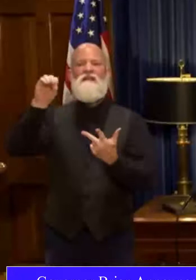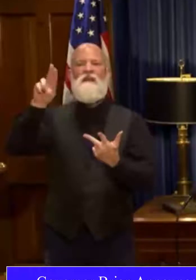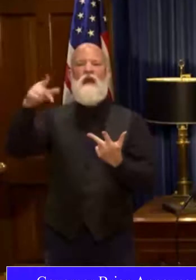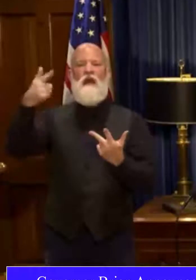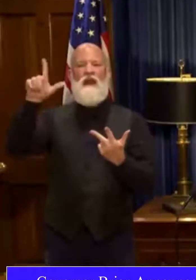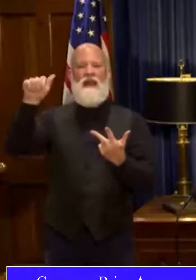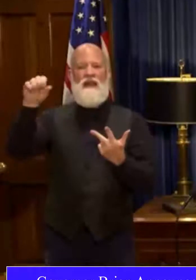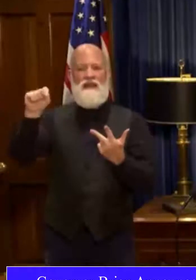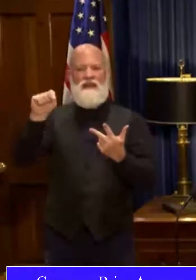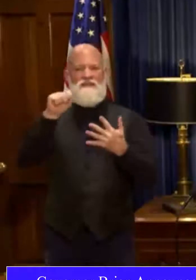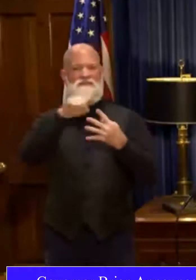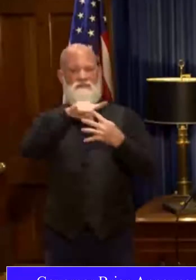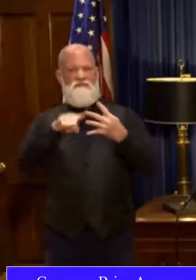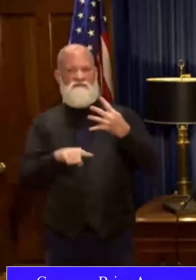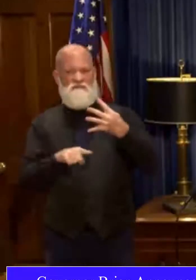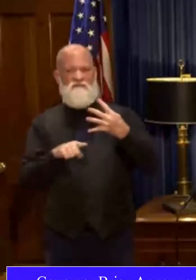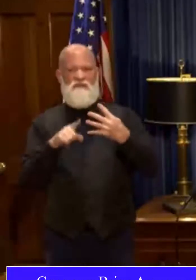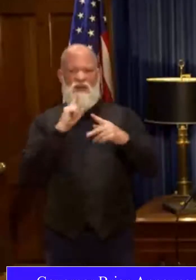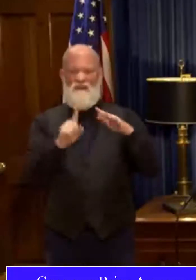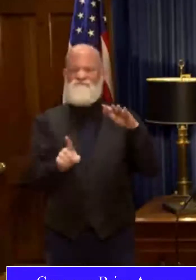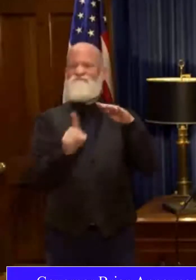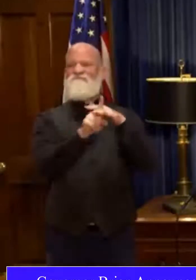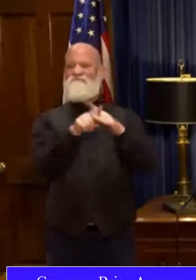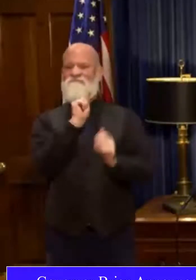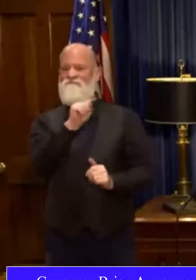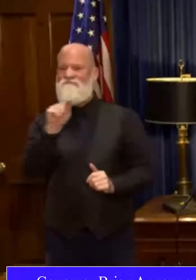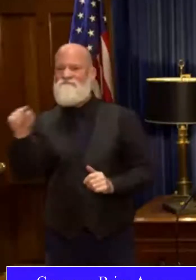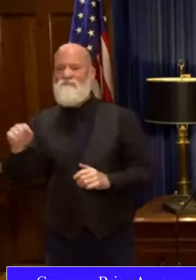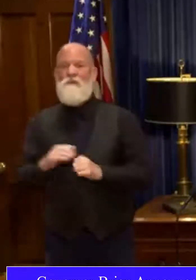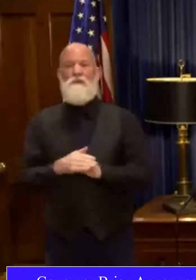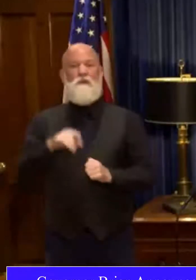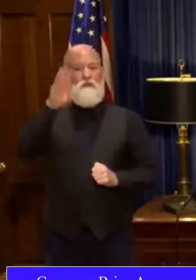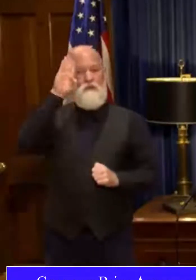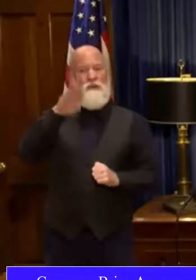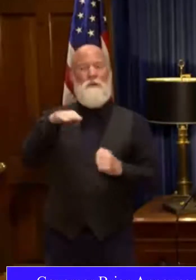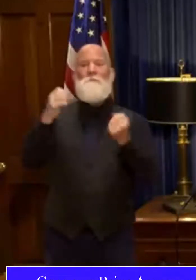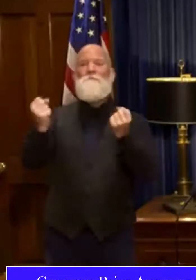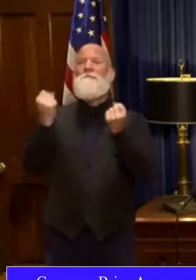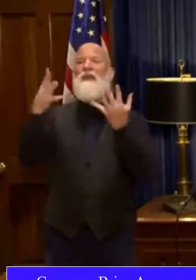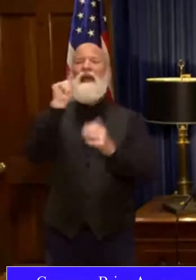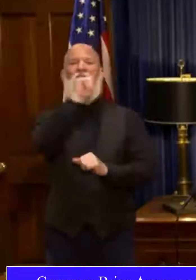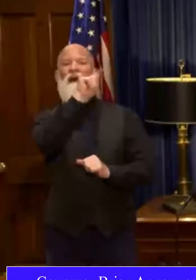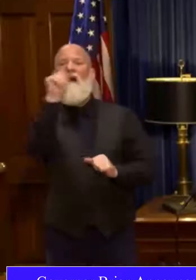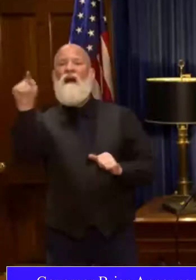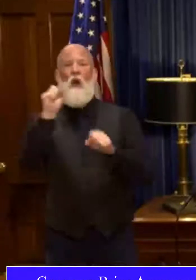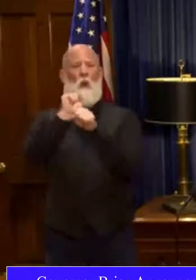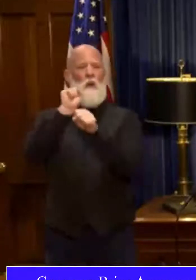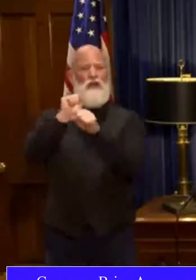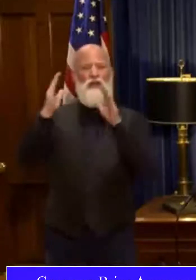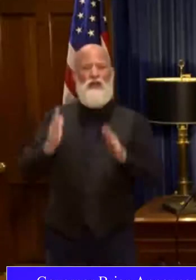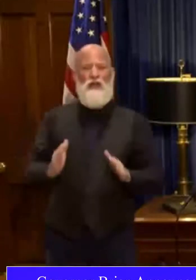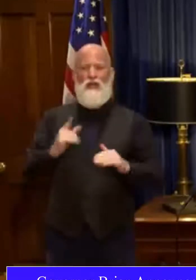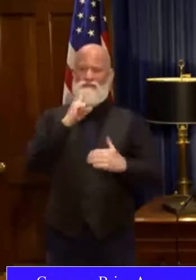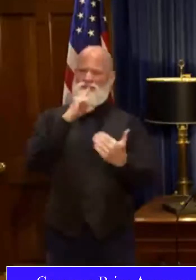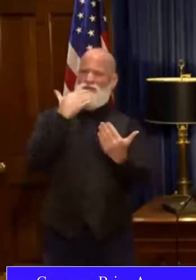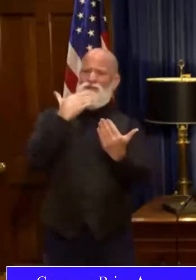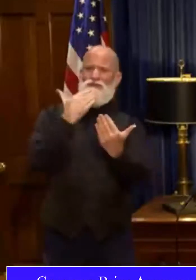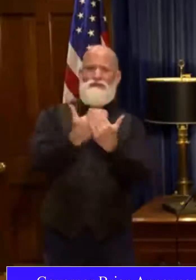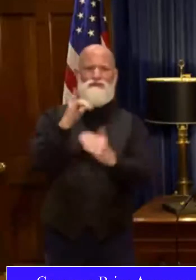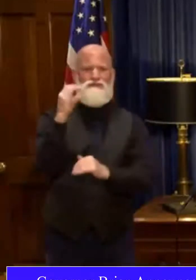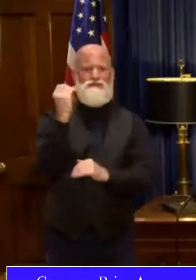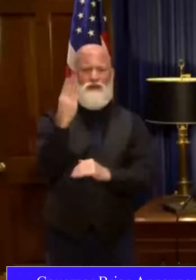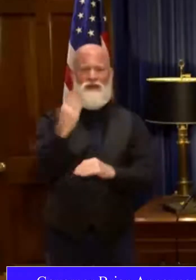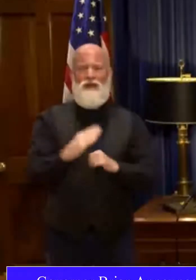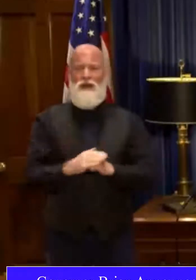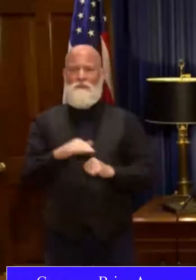that the vast majority of local election workers did their job well under unprecedented circumstances, and I thank